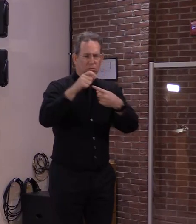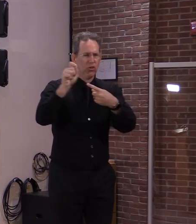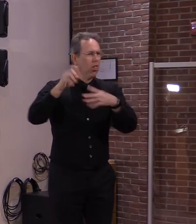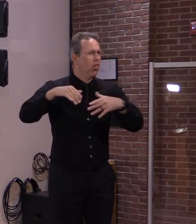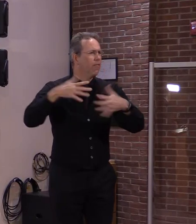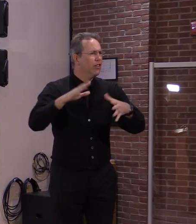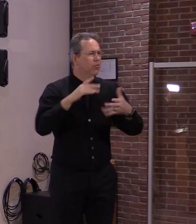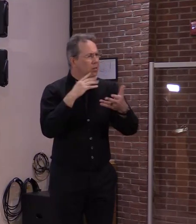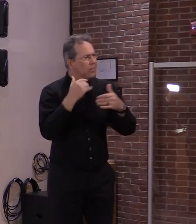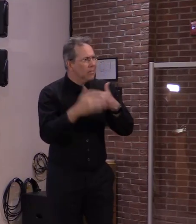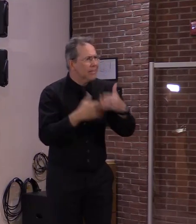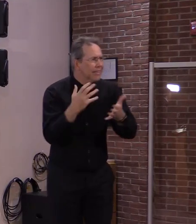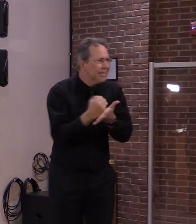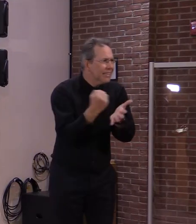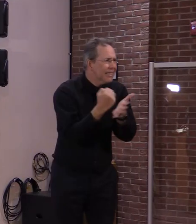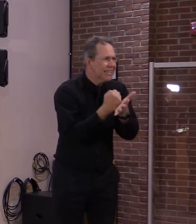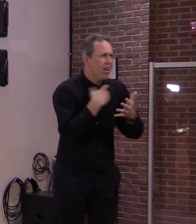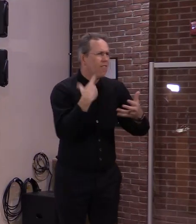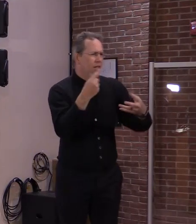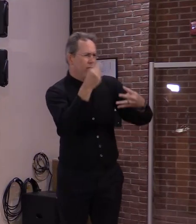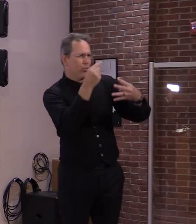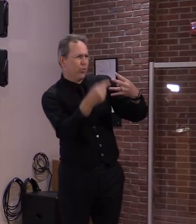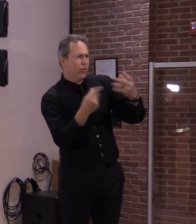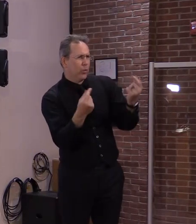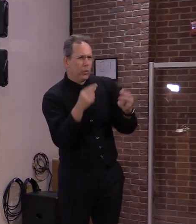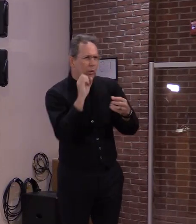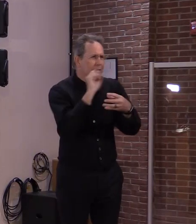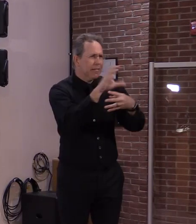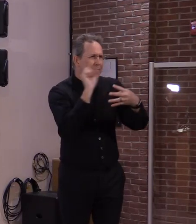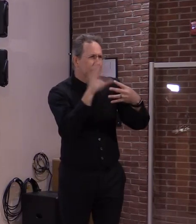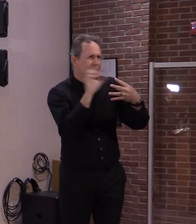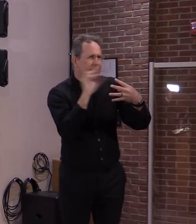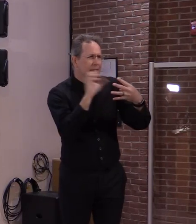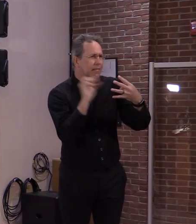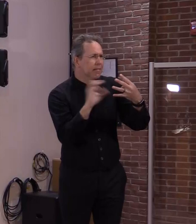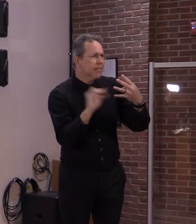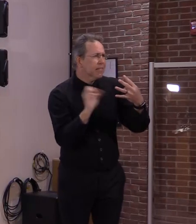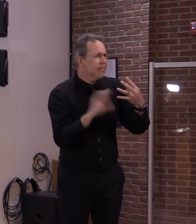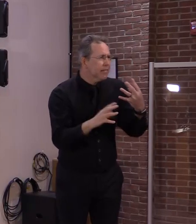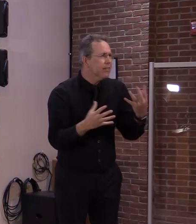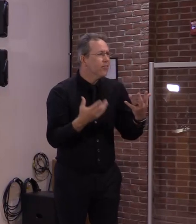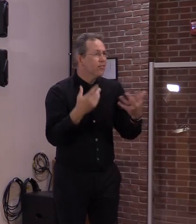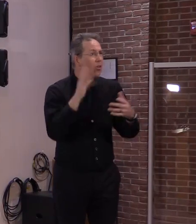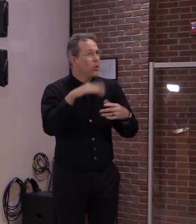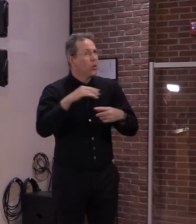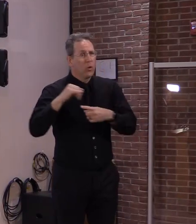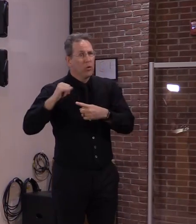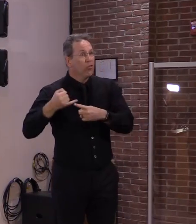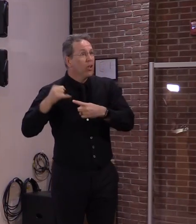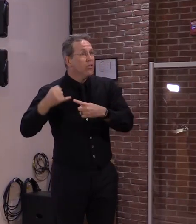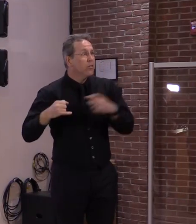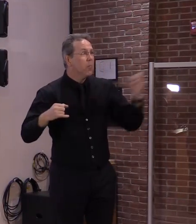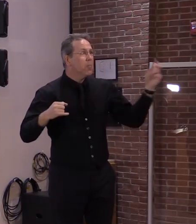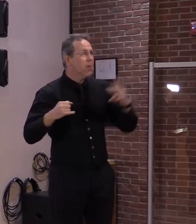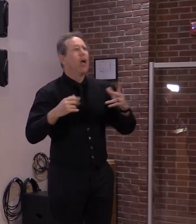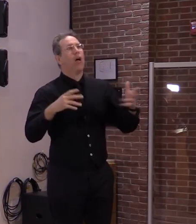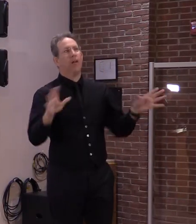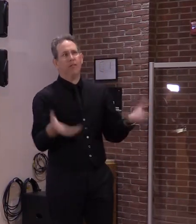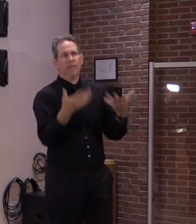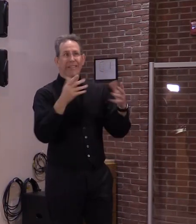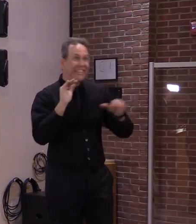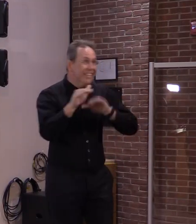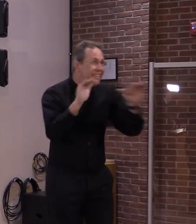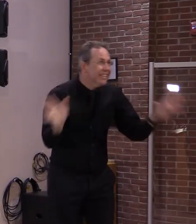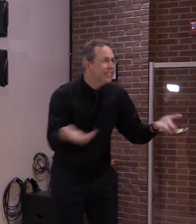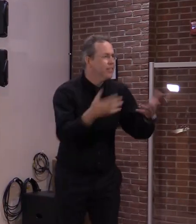as well, bringing the Johnson & Johnson back on board, it's unfortunate. I know it depends on, we talked